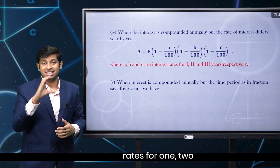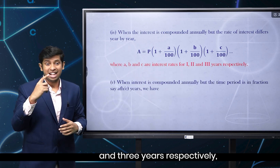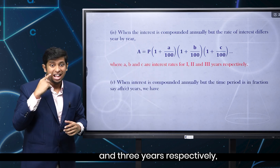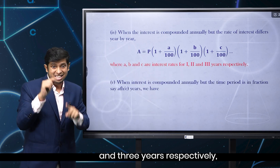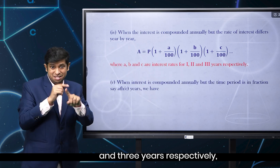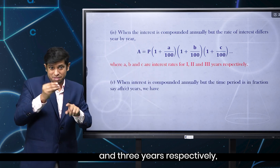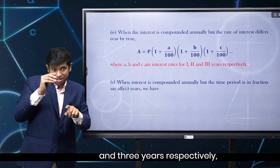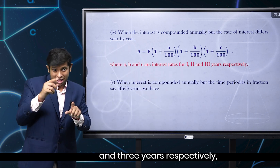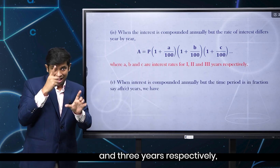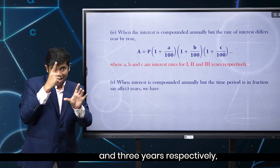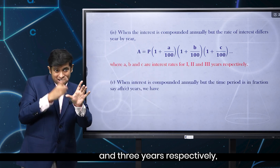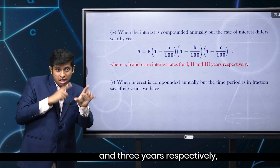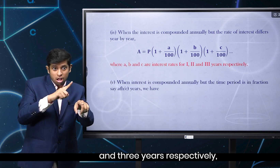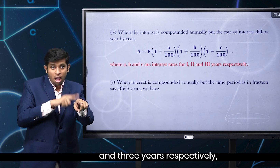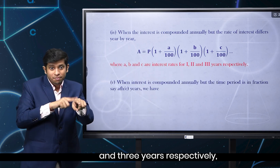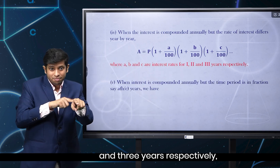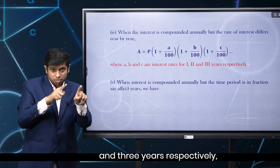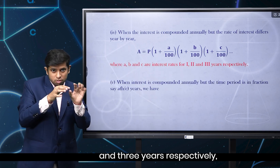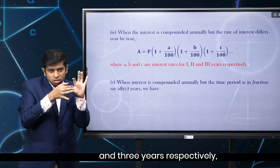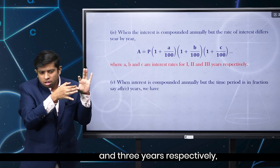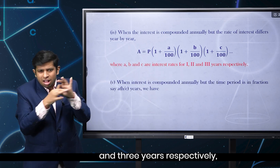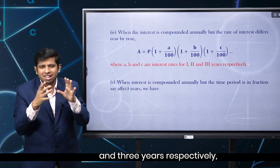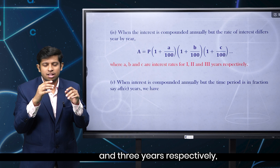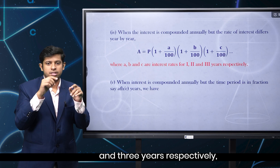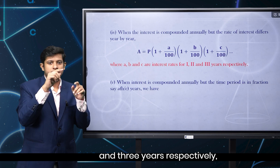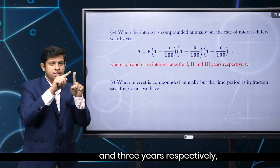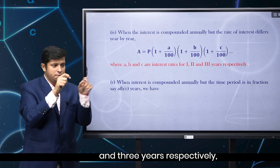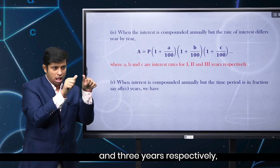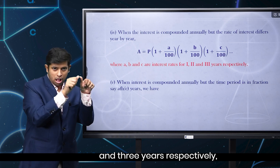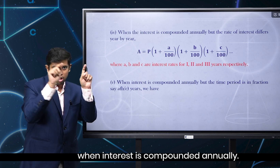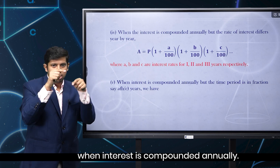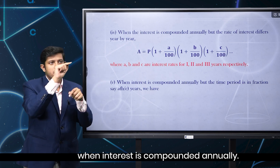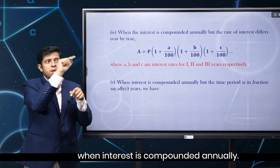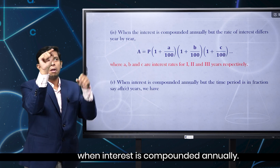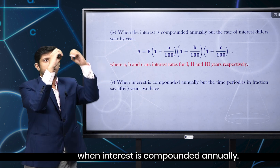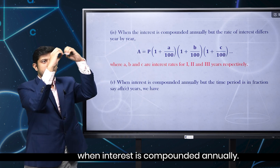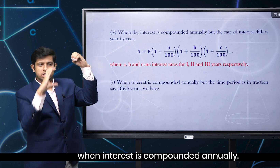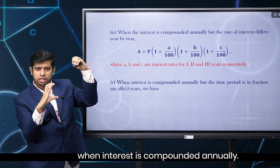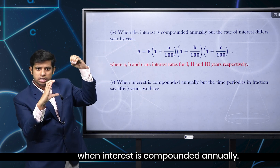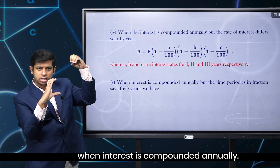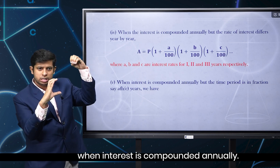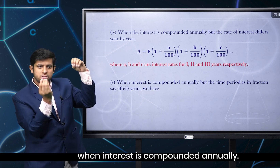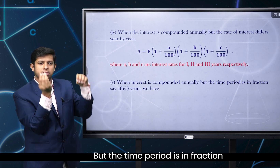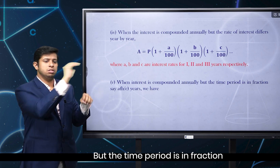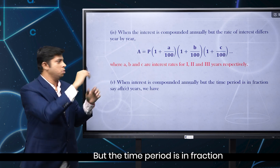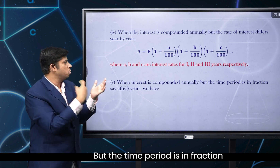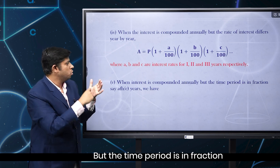When interest is compounded annually, but the time period is in fractions, say A of B by C years, we have